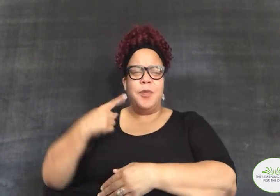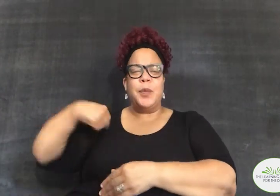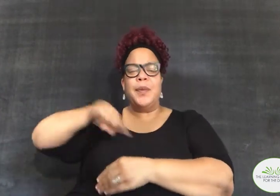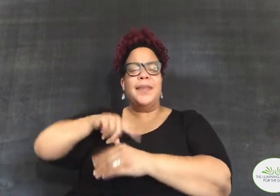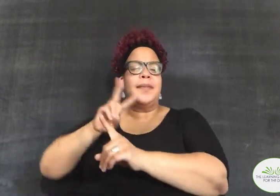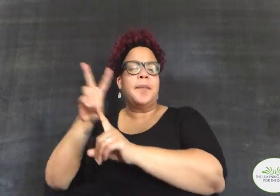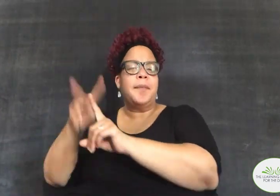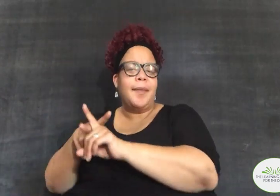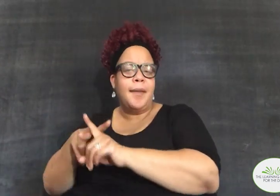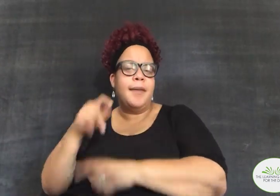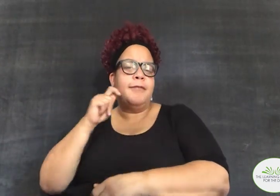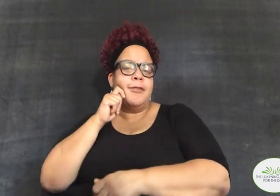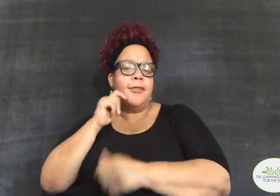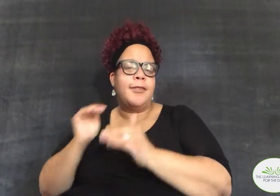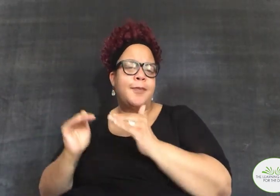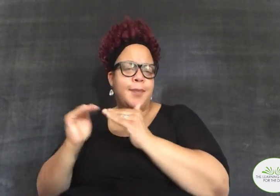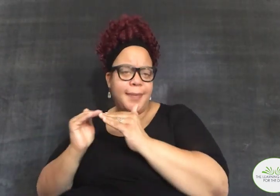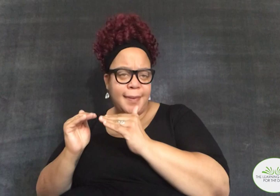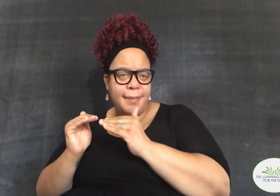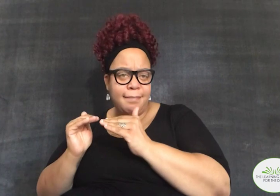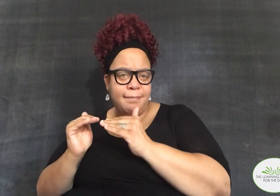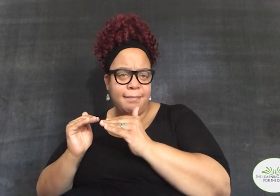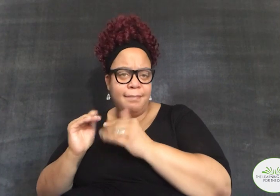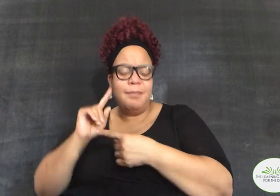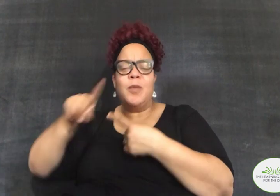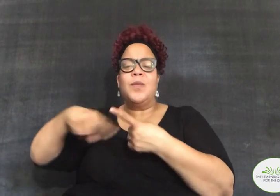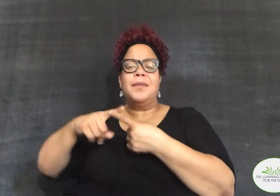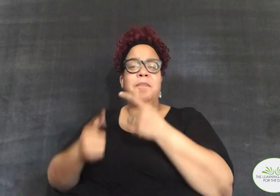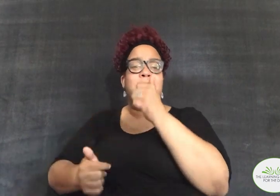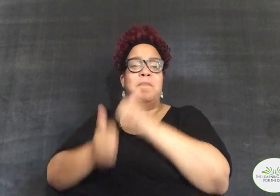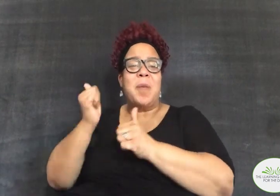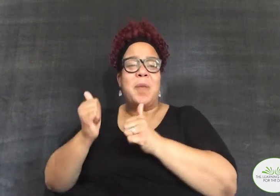policies and practices that impact their lives.